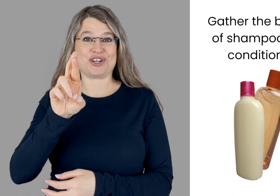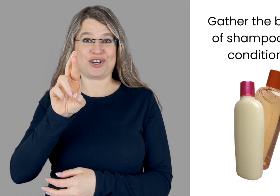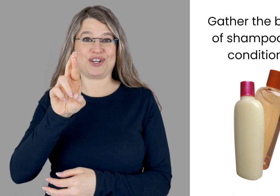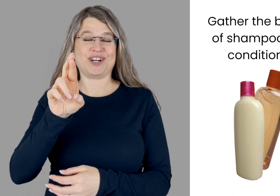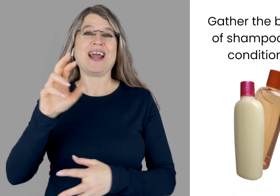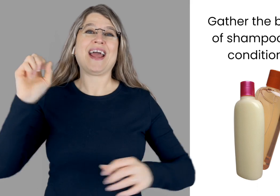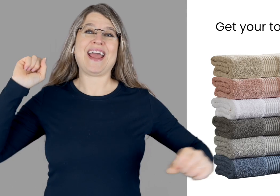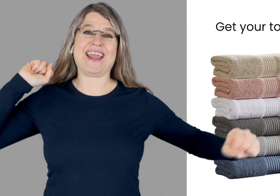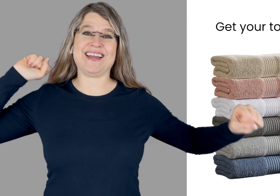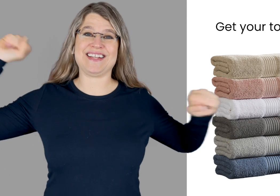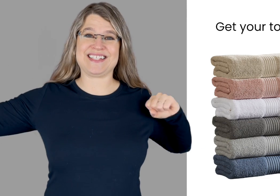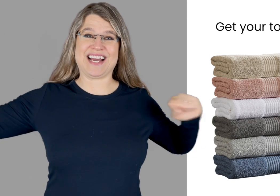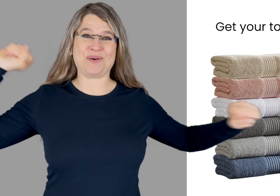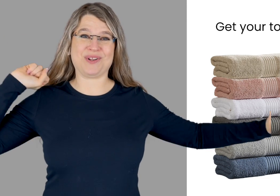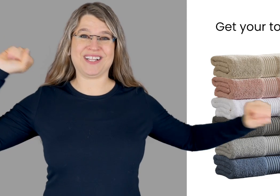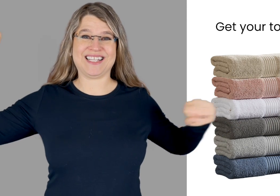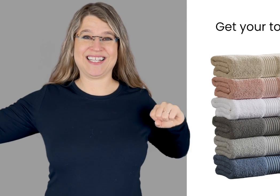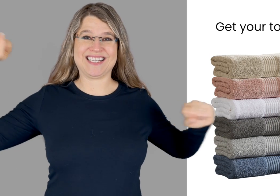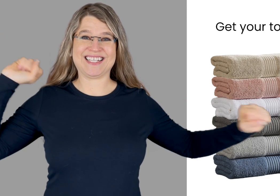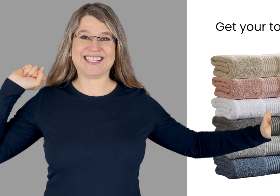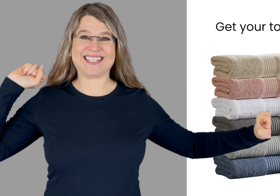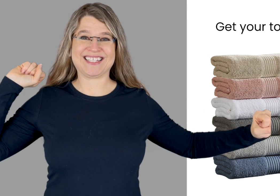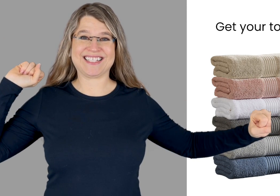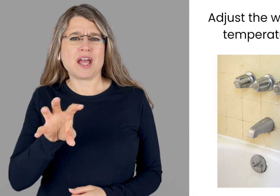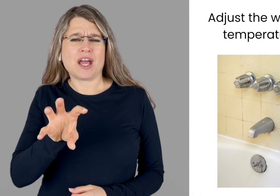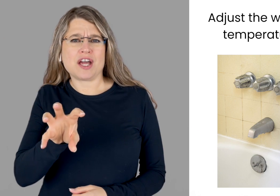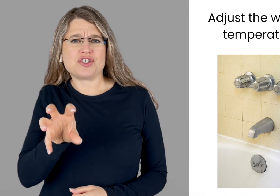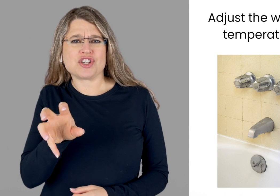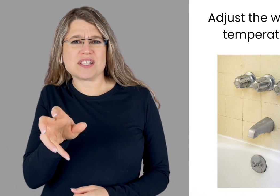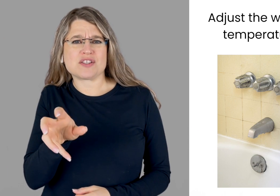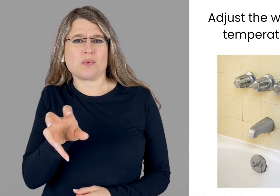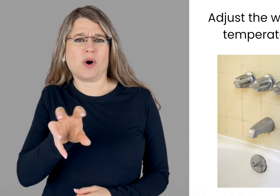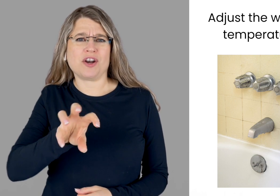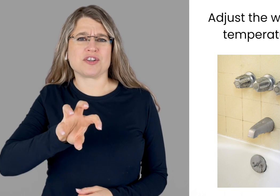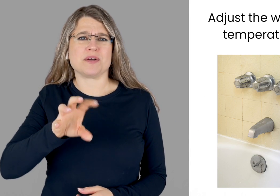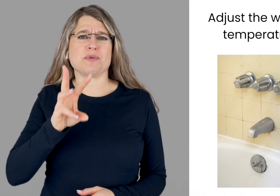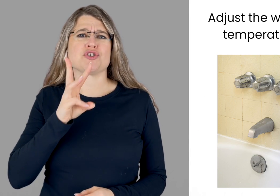conditioner and a towel. Adjust the water temperature.